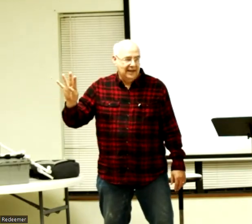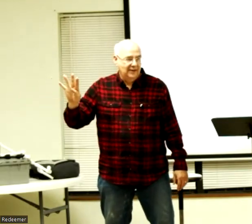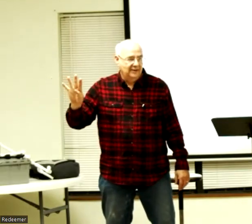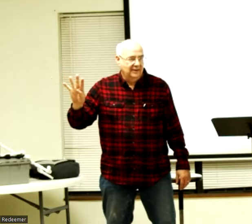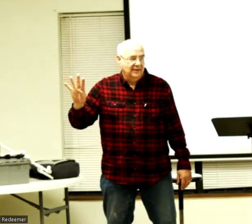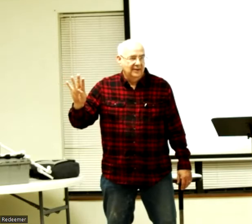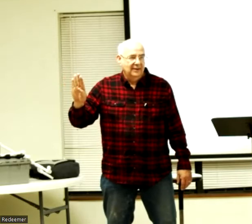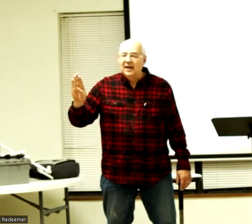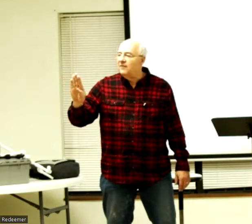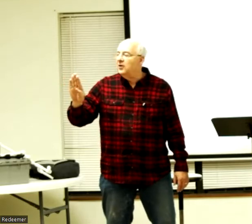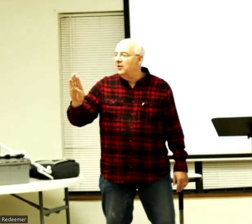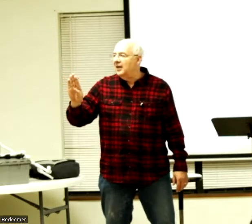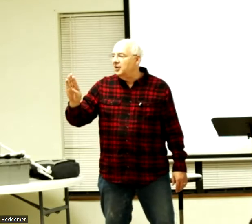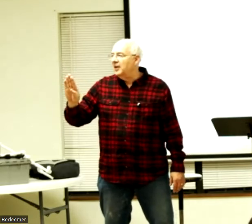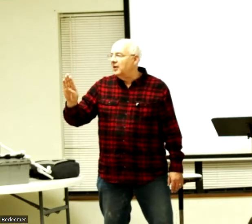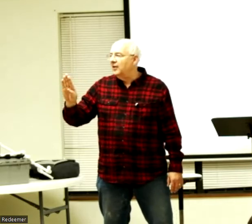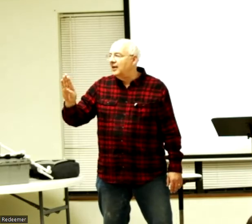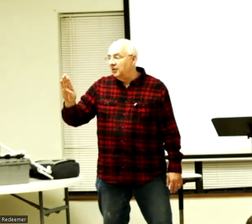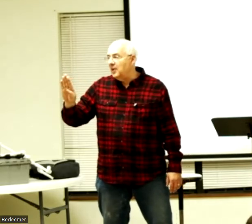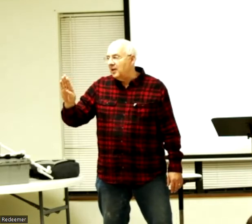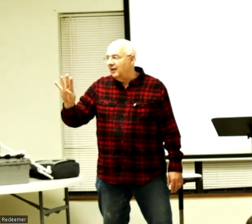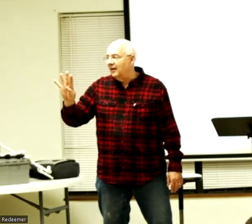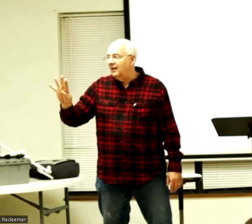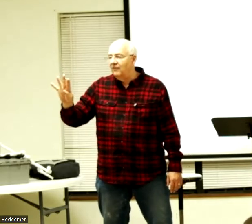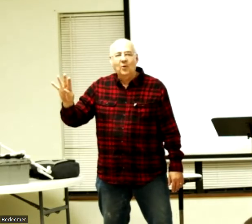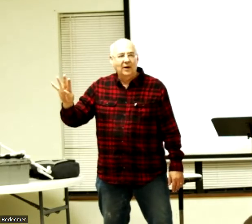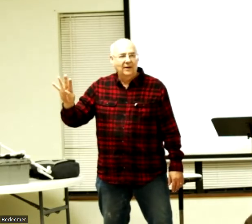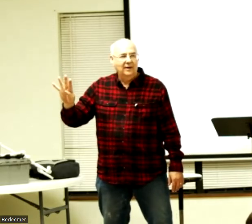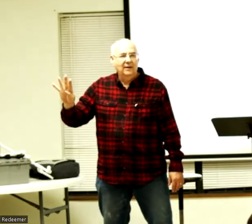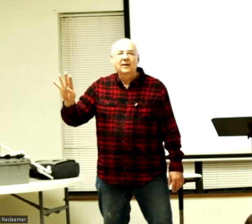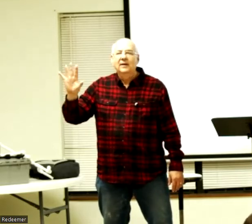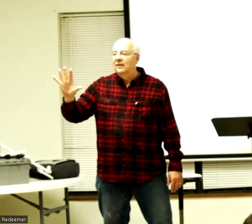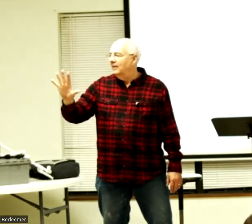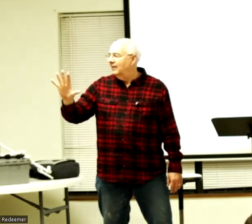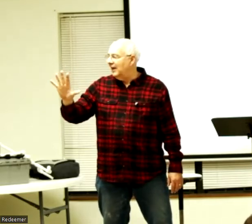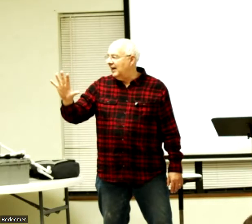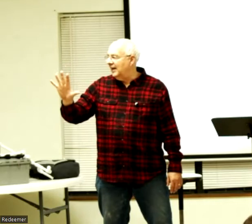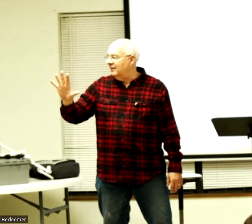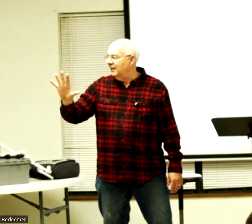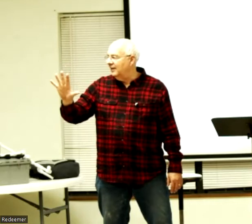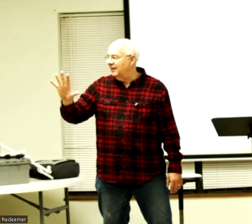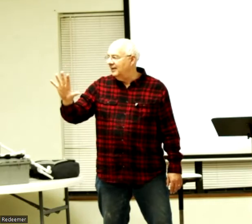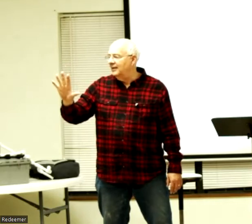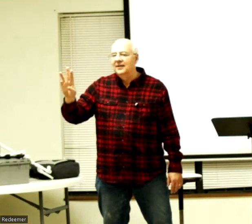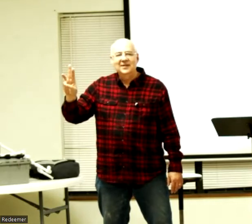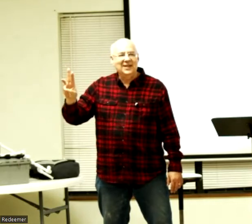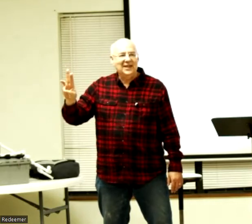together. Okay, if you do this, somebody's going to think it's a B. All right, 4, 5,